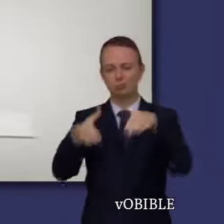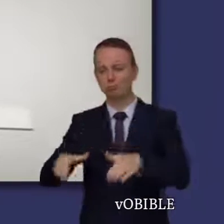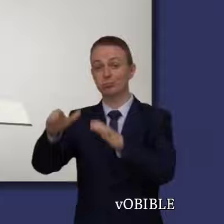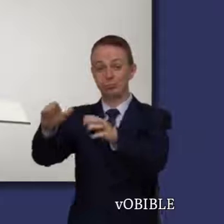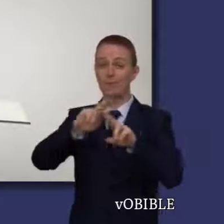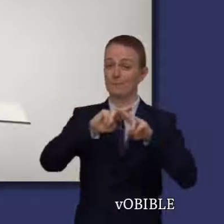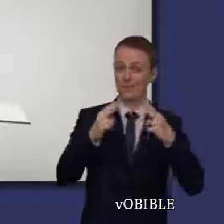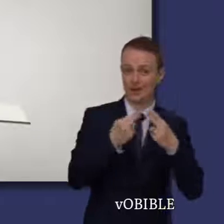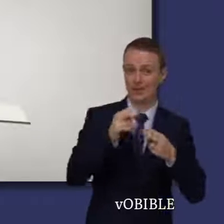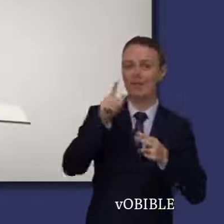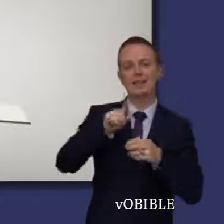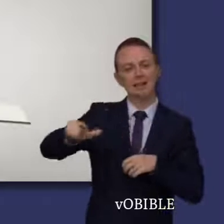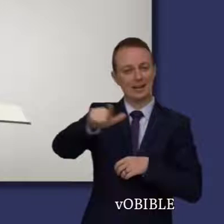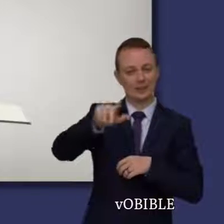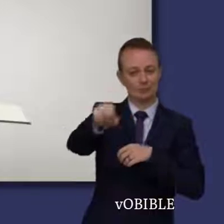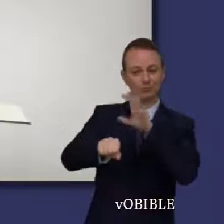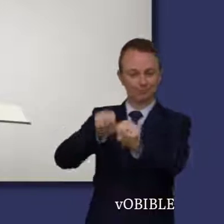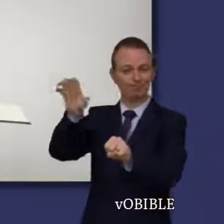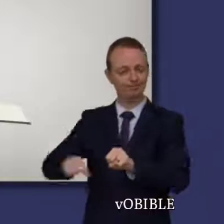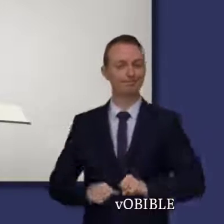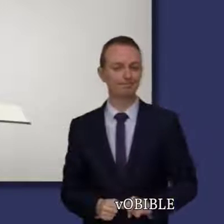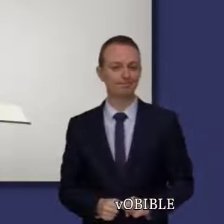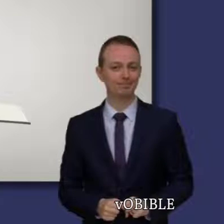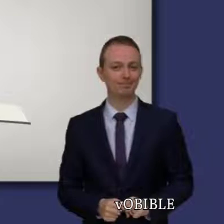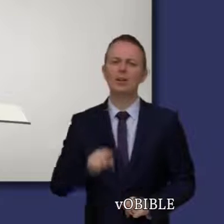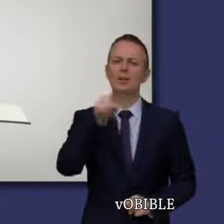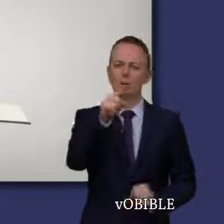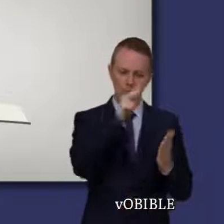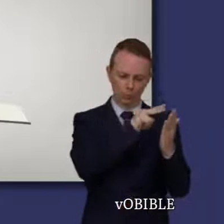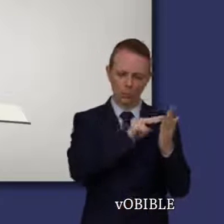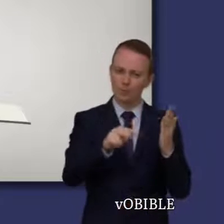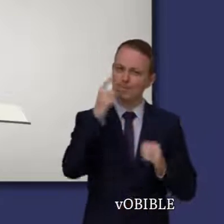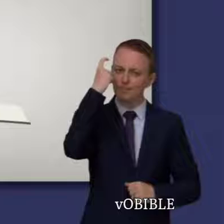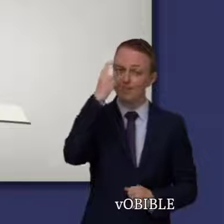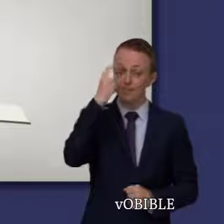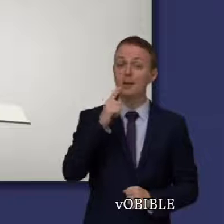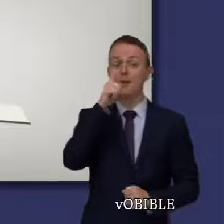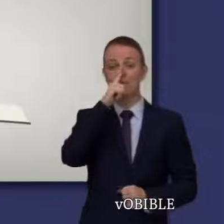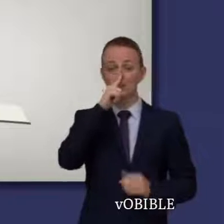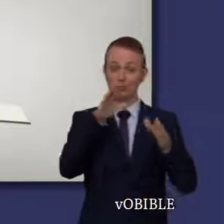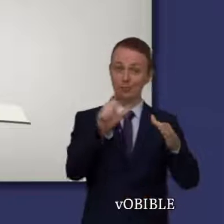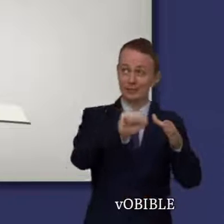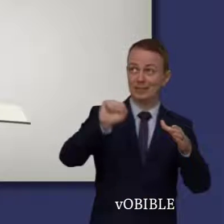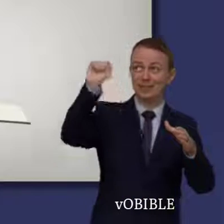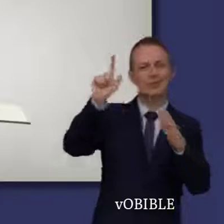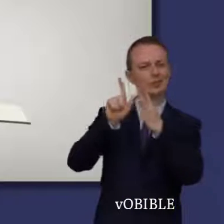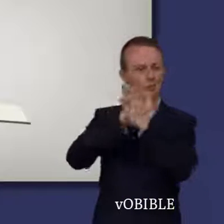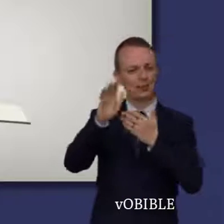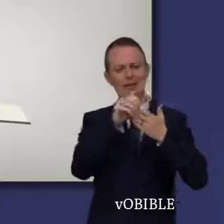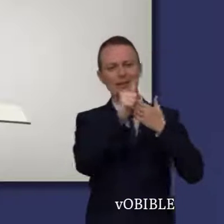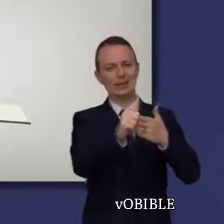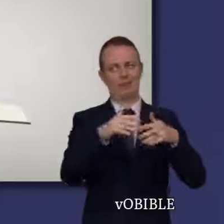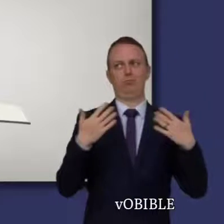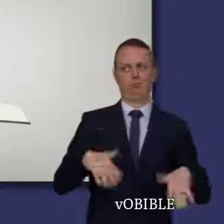As you read the book of Numbers, note how Jehovah patiently guides his people. See why we need to